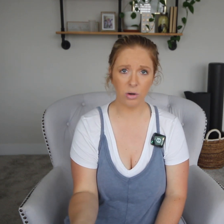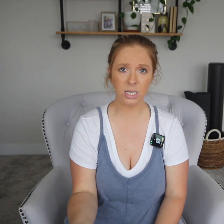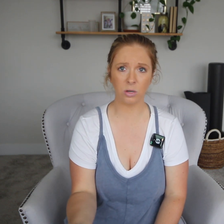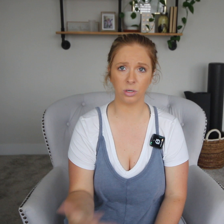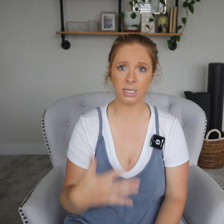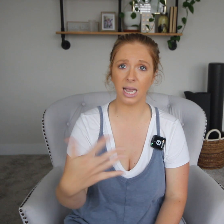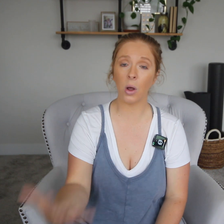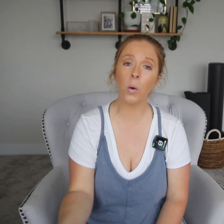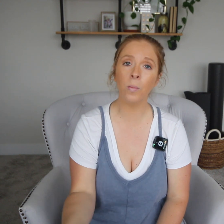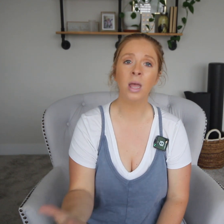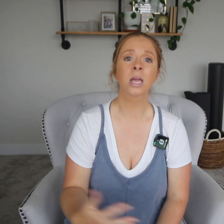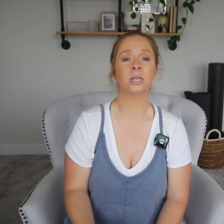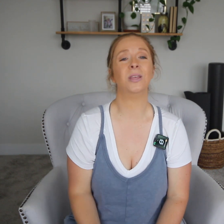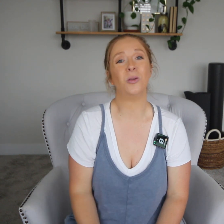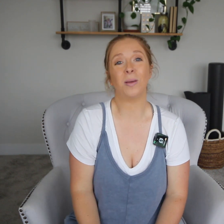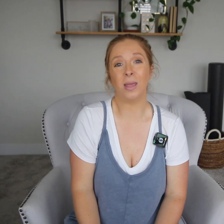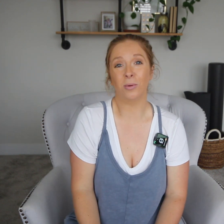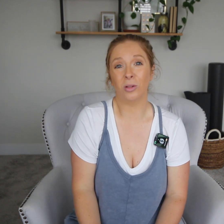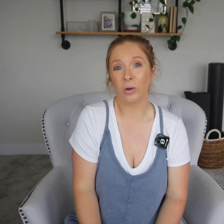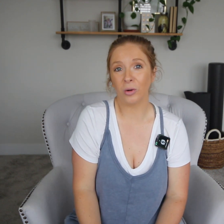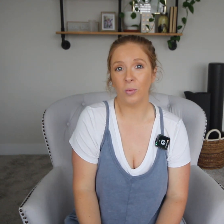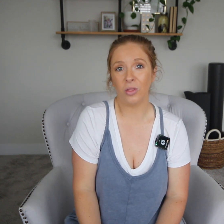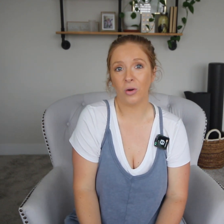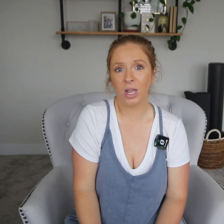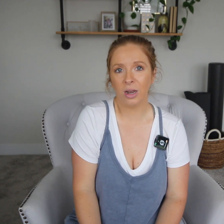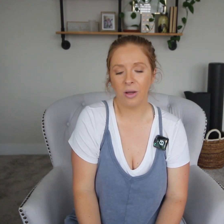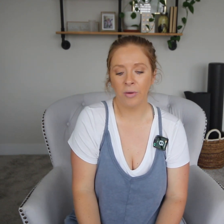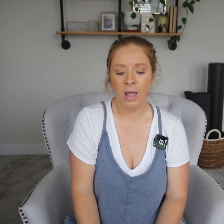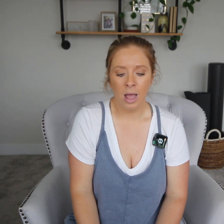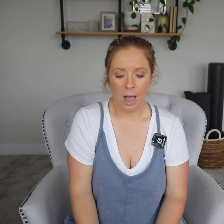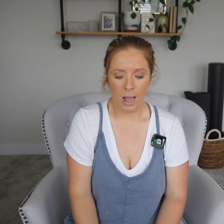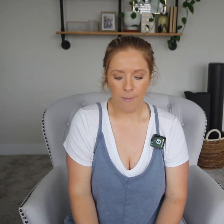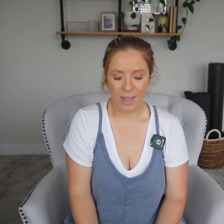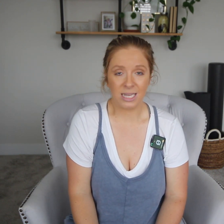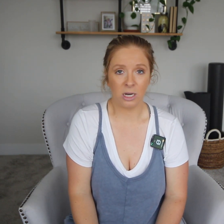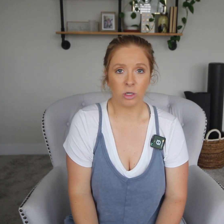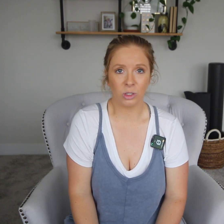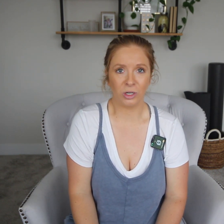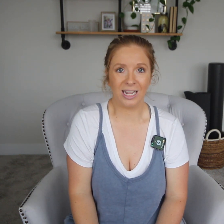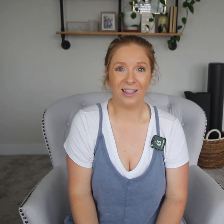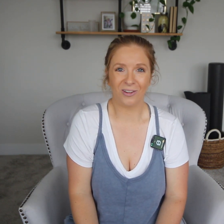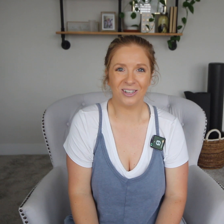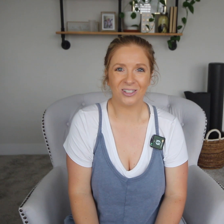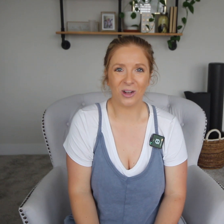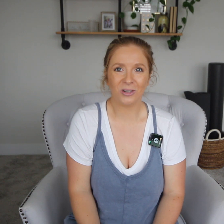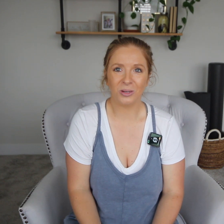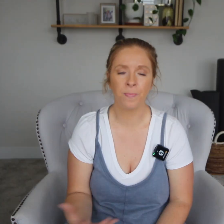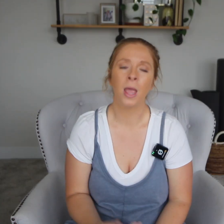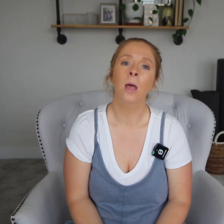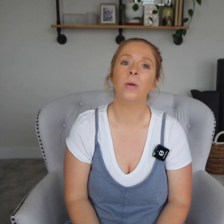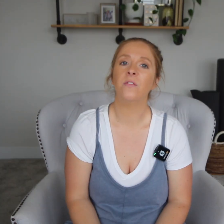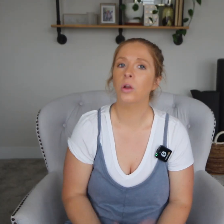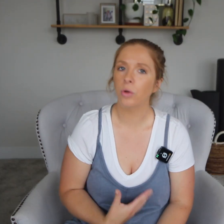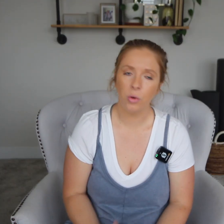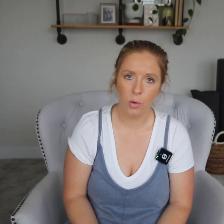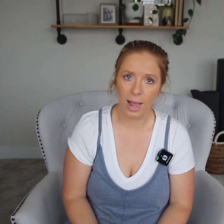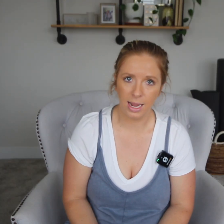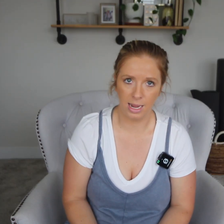notice or see at home, something you might be able to learn with your kiddo as they're starting and learning to talk to. But if you don't know who I